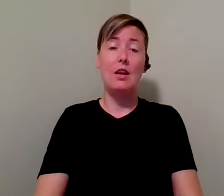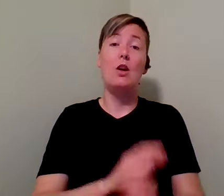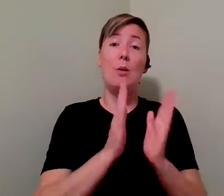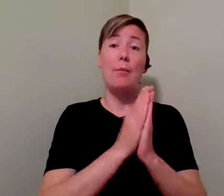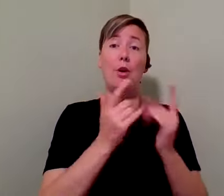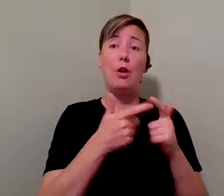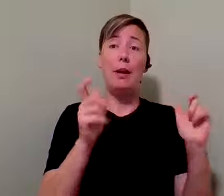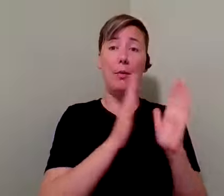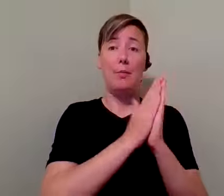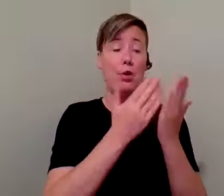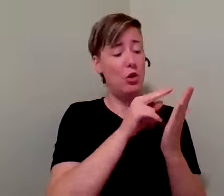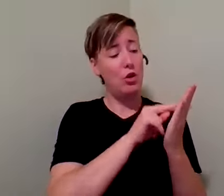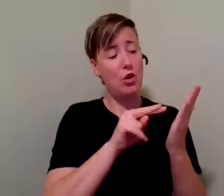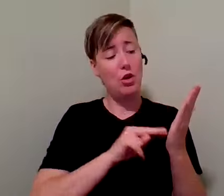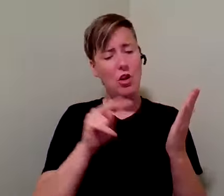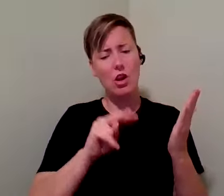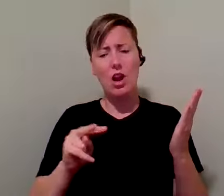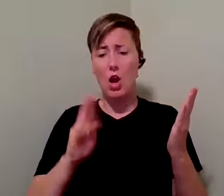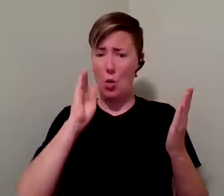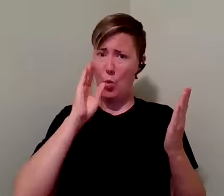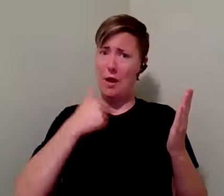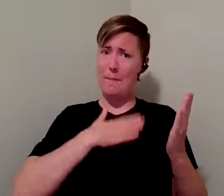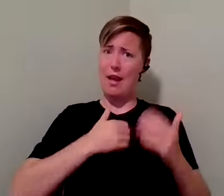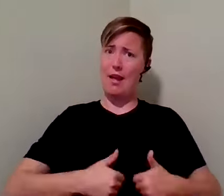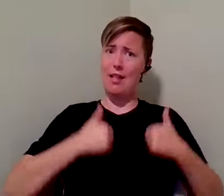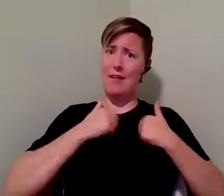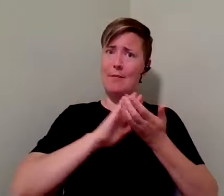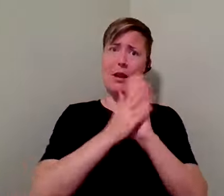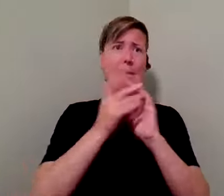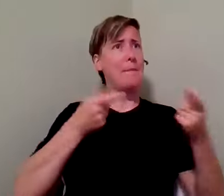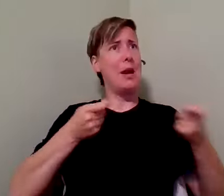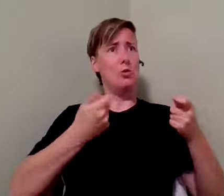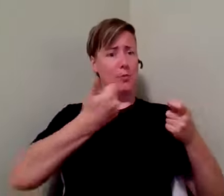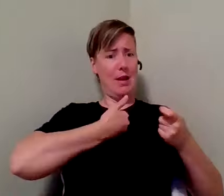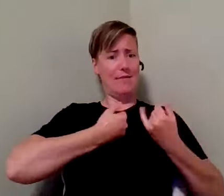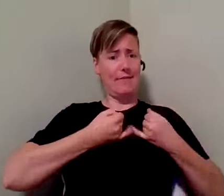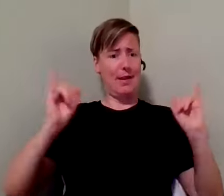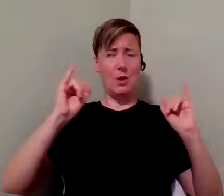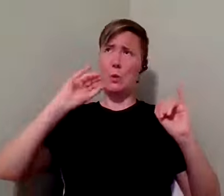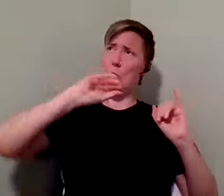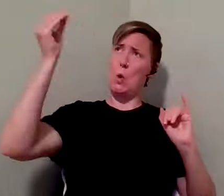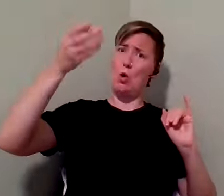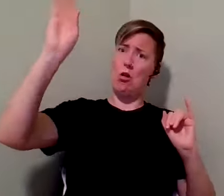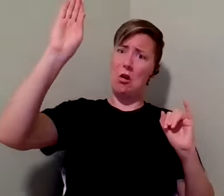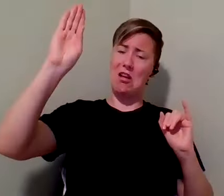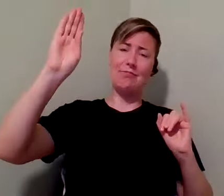life is ever going to be manageable again by me. And just 30 years sober, answering so many of these